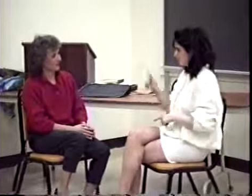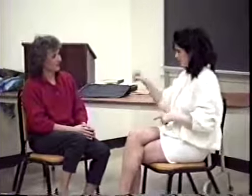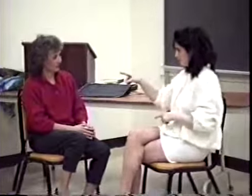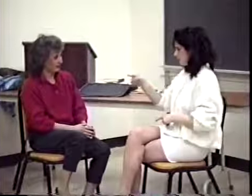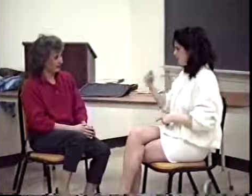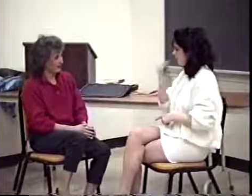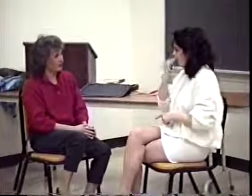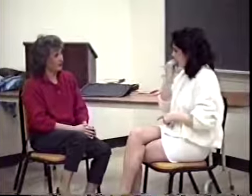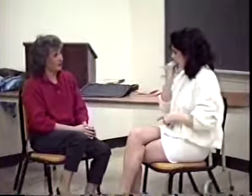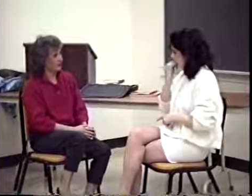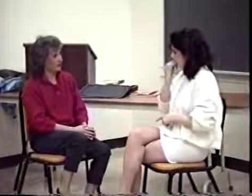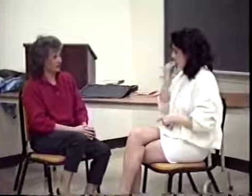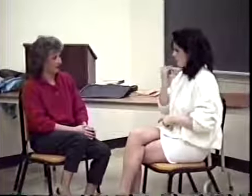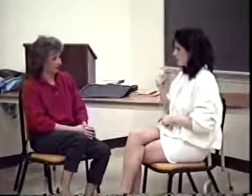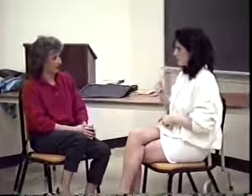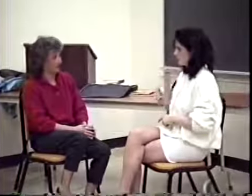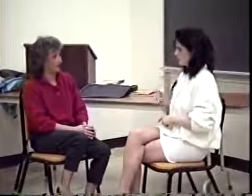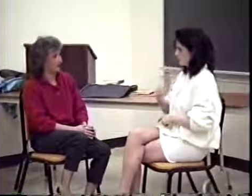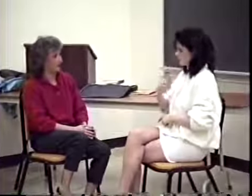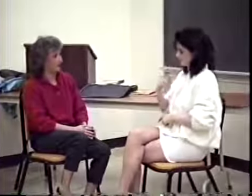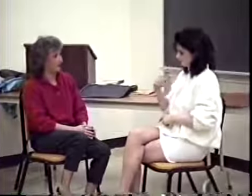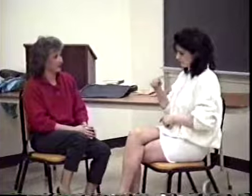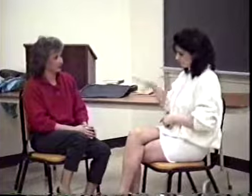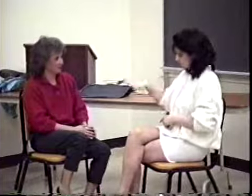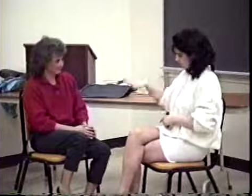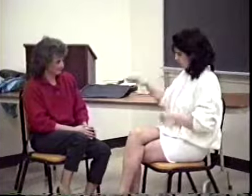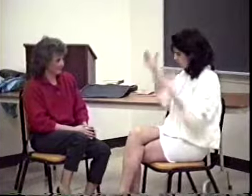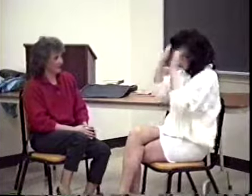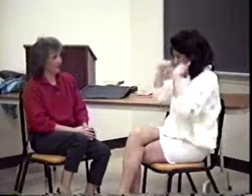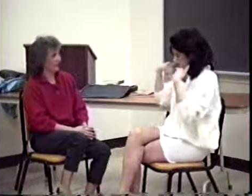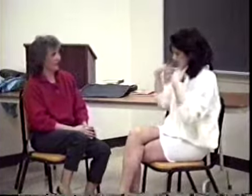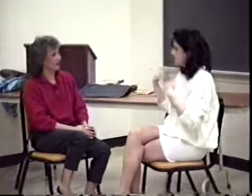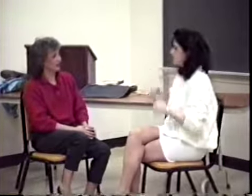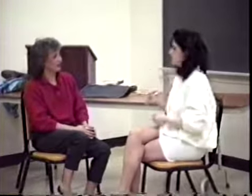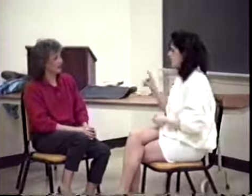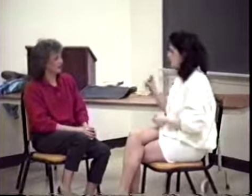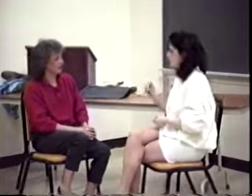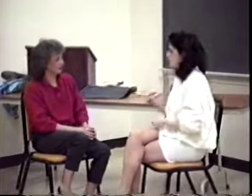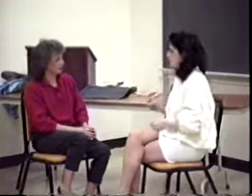She lives with my brother and she's friends with my brother's daughter.